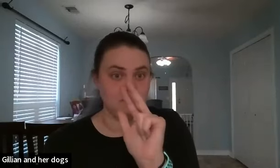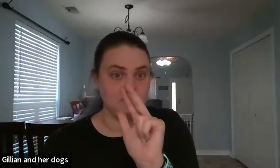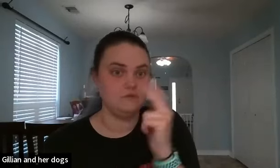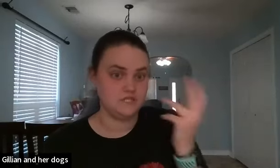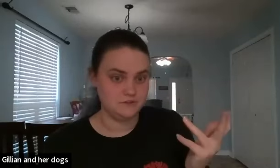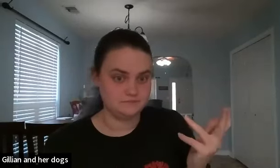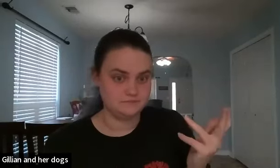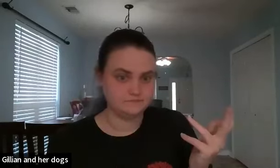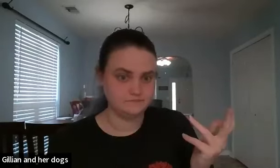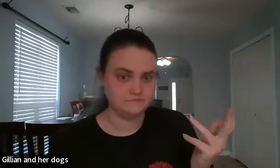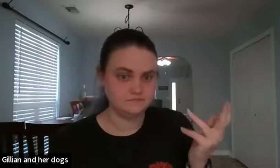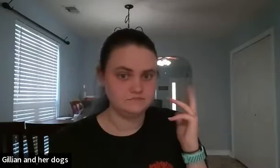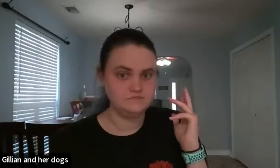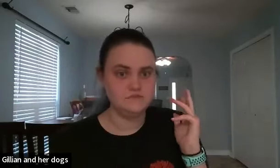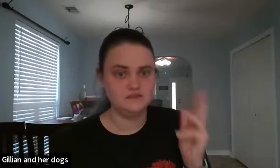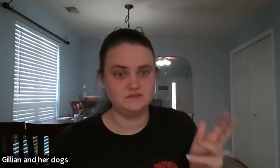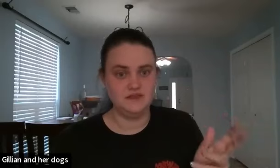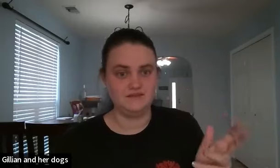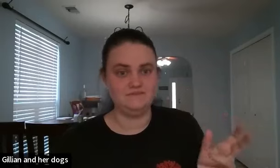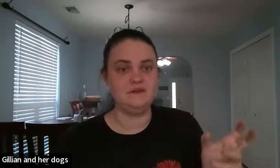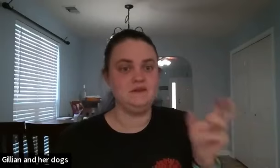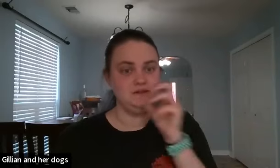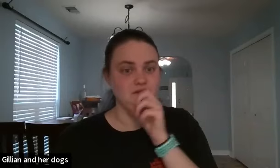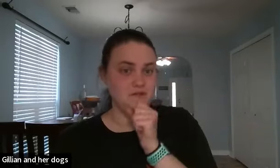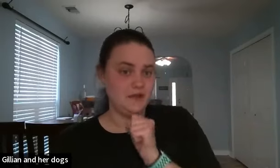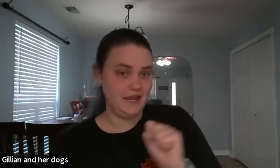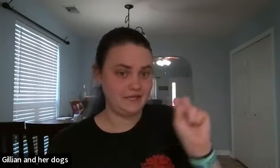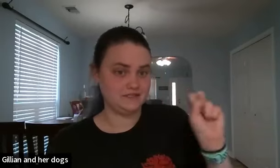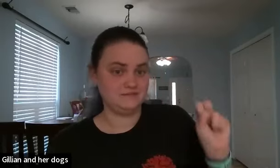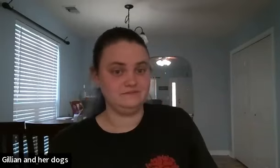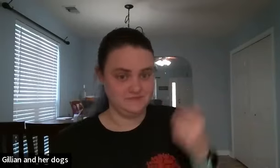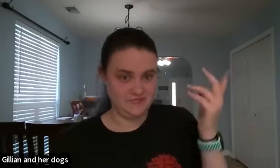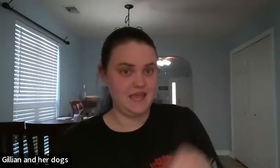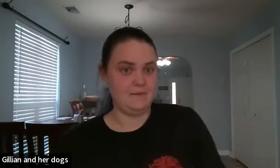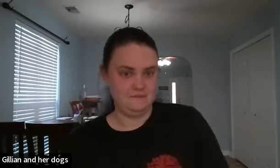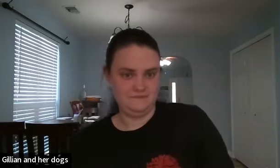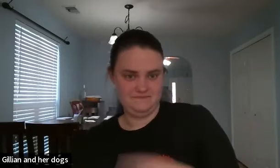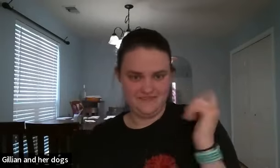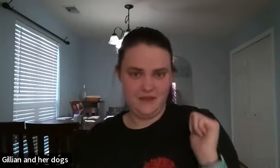5, age 4, age 3, whichever. So yeah, you would do your age. So yeah, like that.